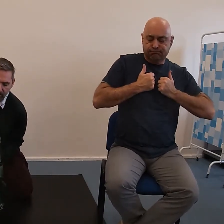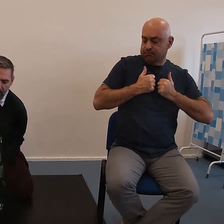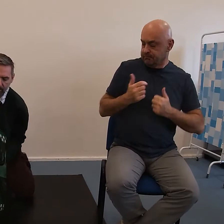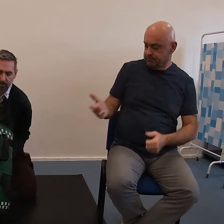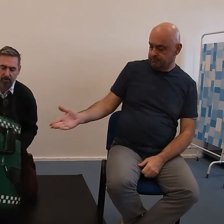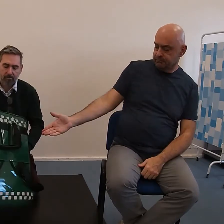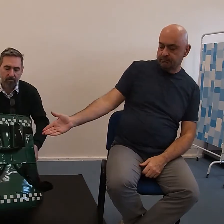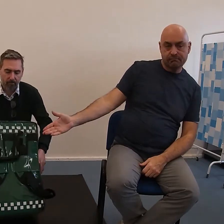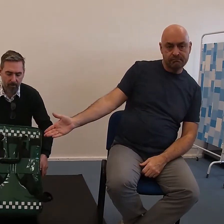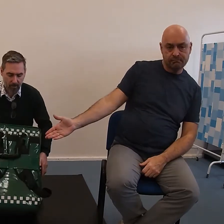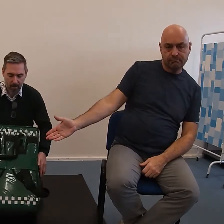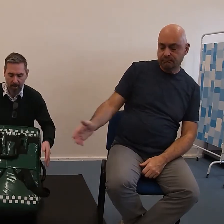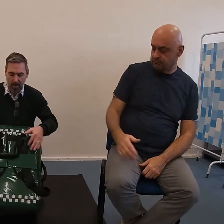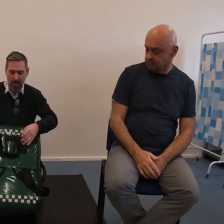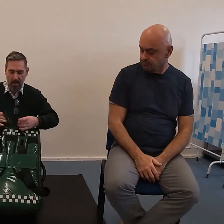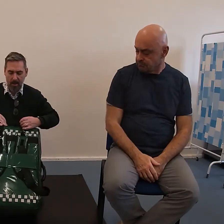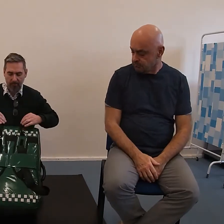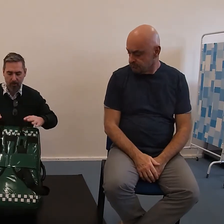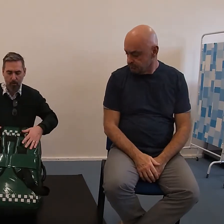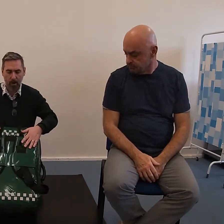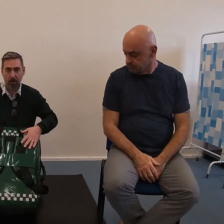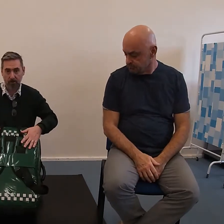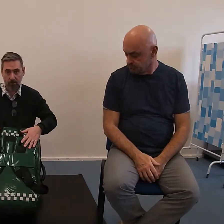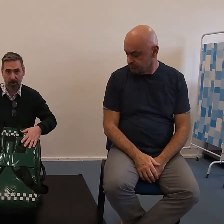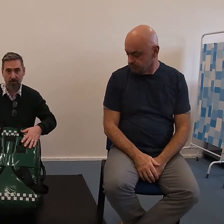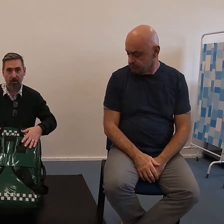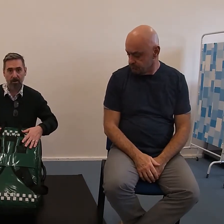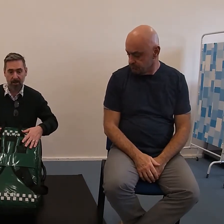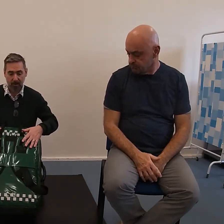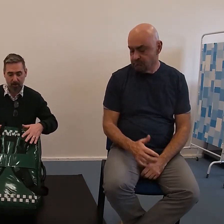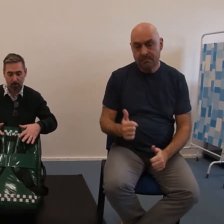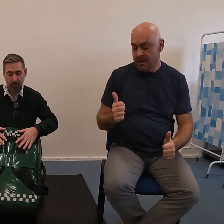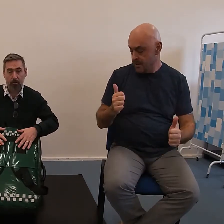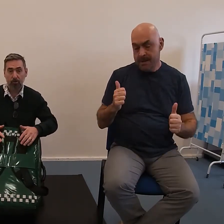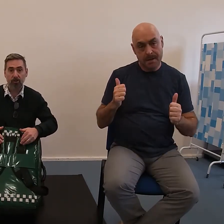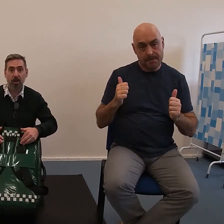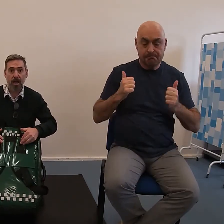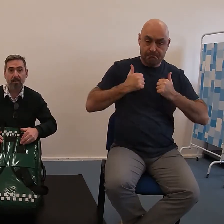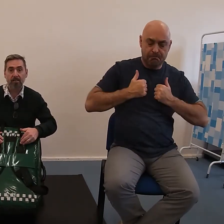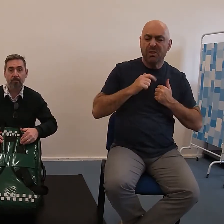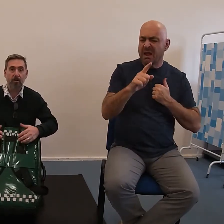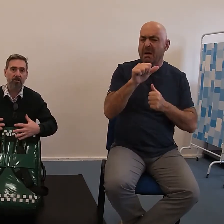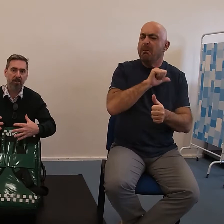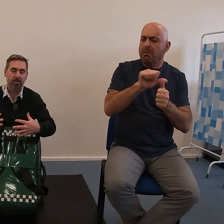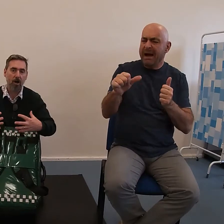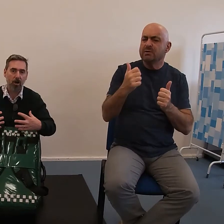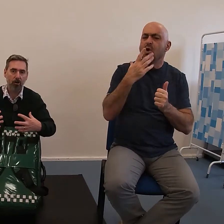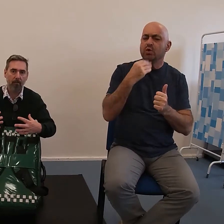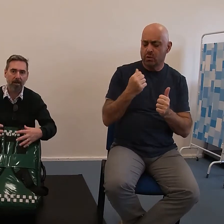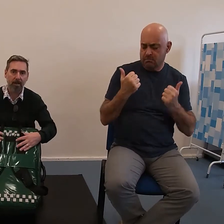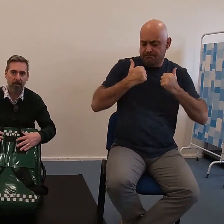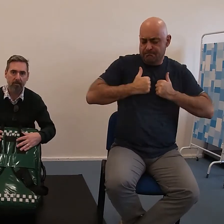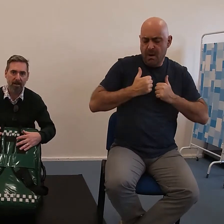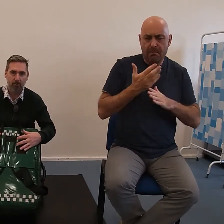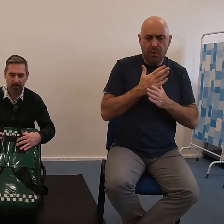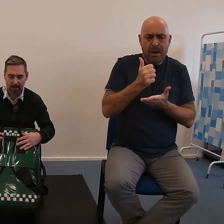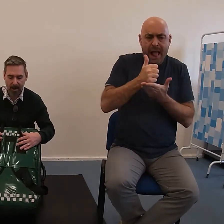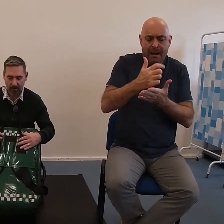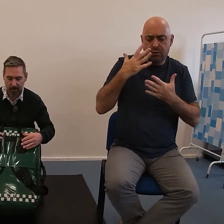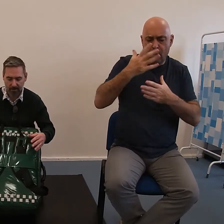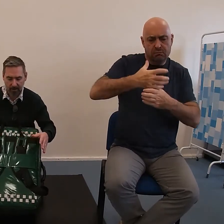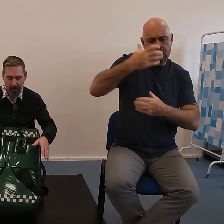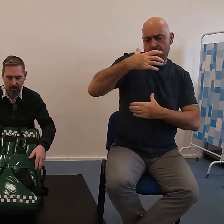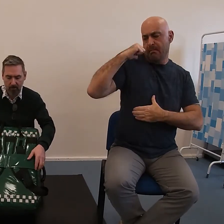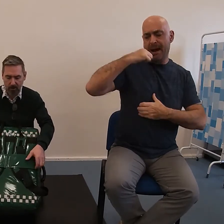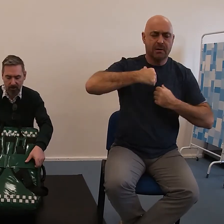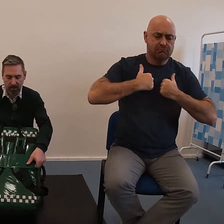turn it around. If you were going to use it as a rucksack, which we do suggest because it's ergonomically the best way to